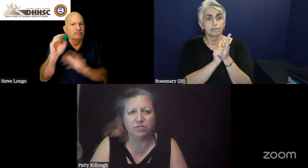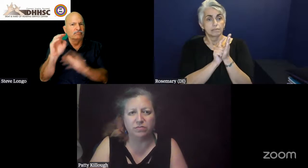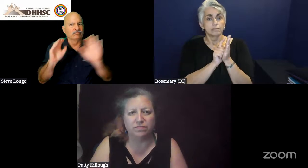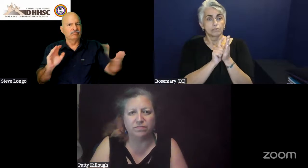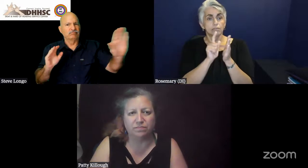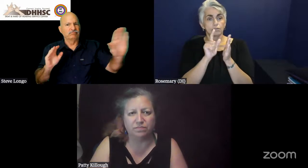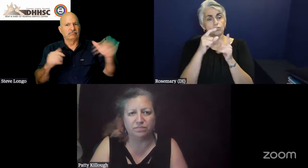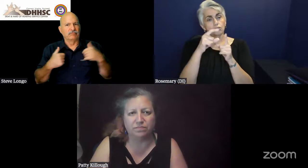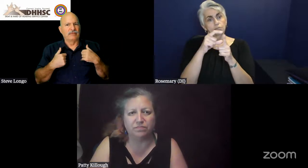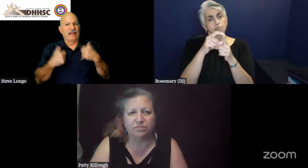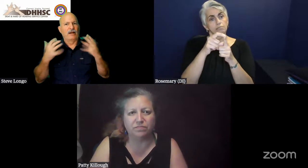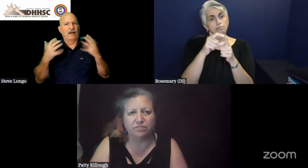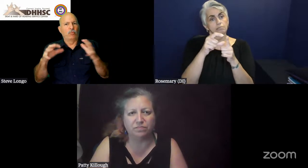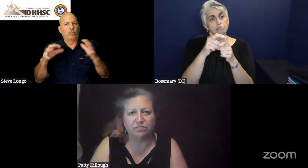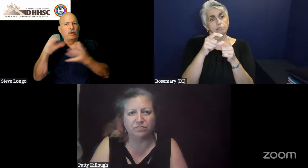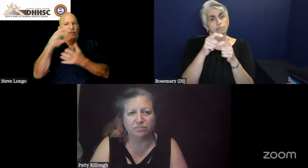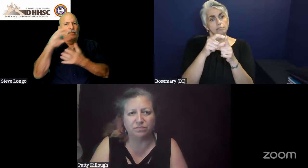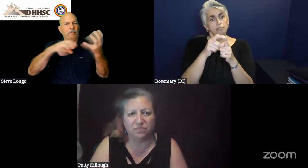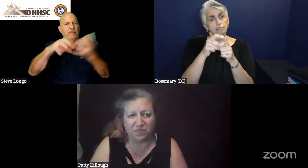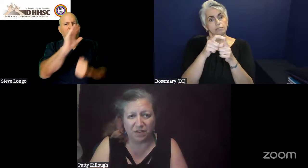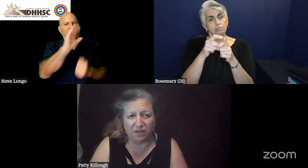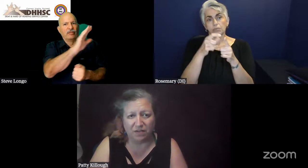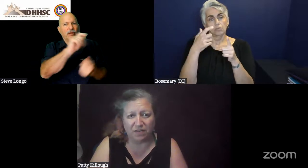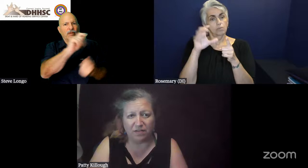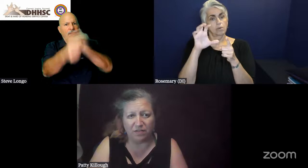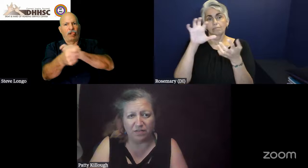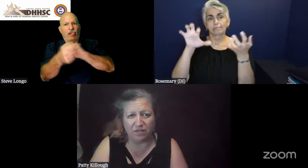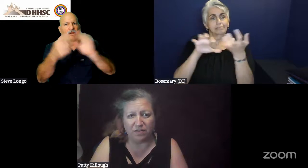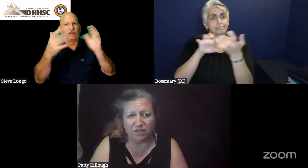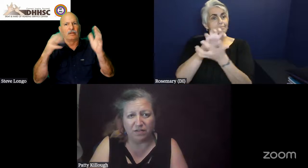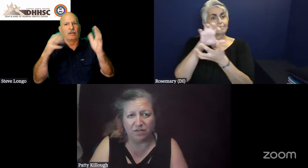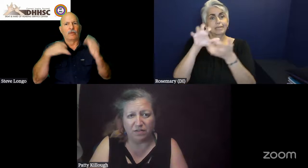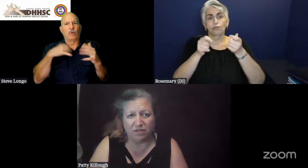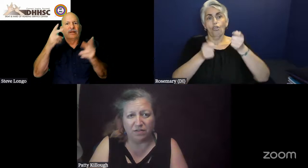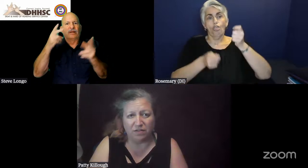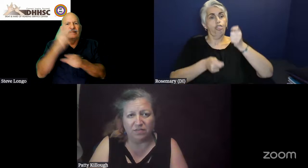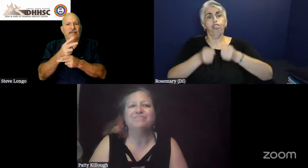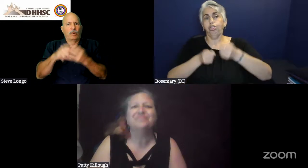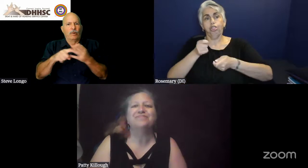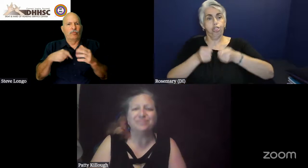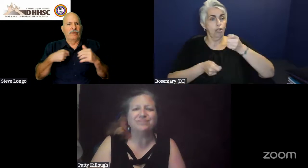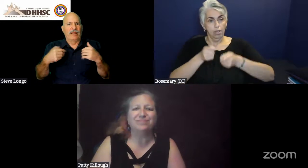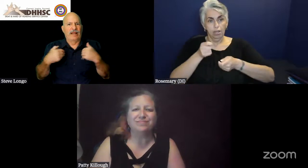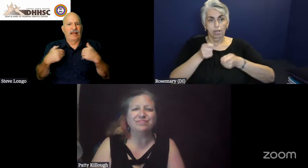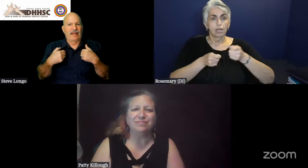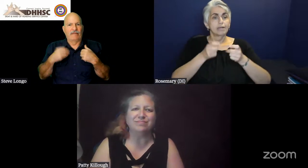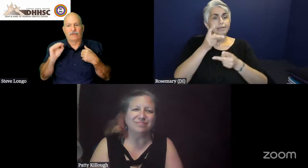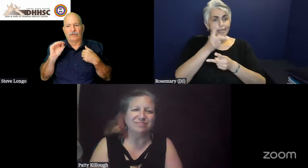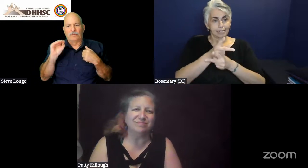because the legal term is